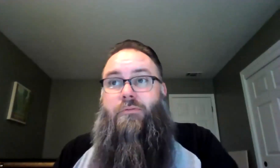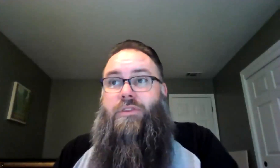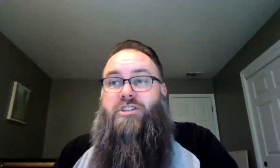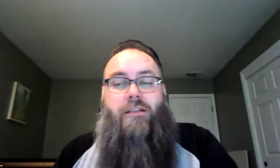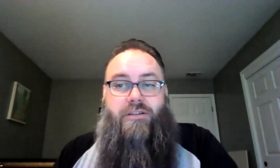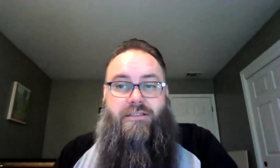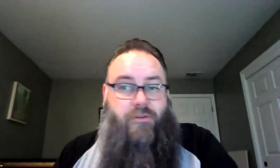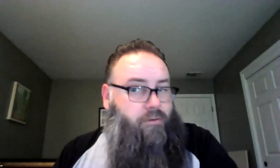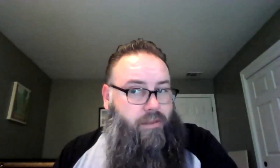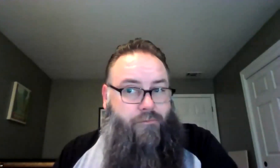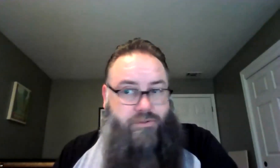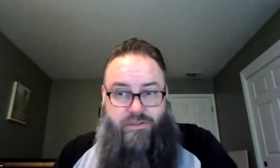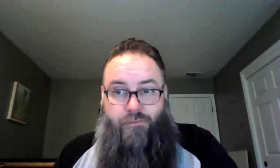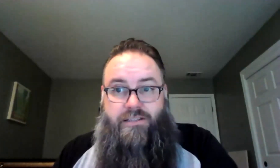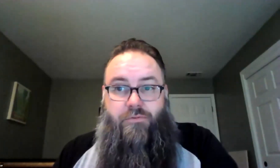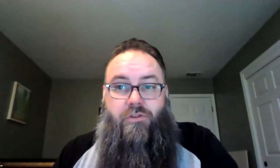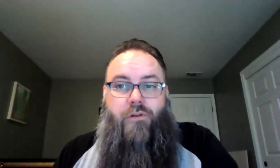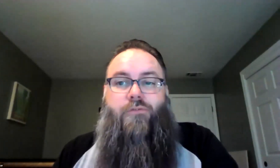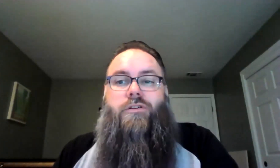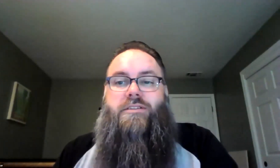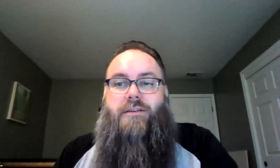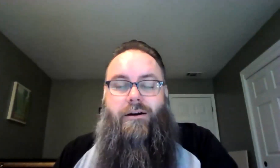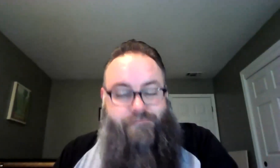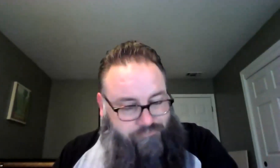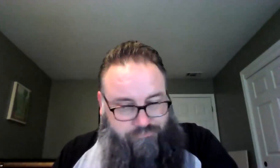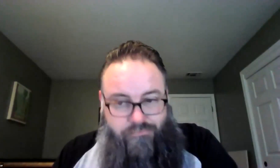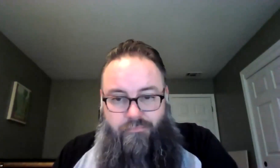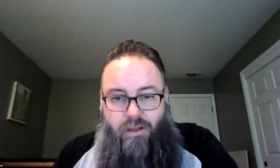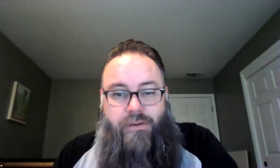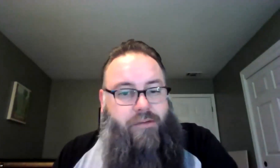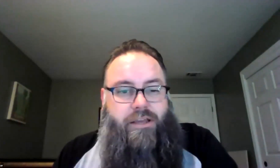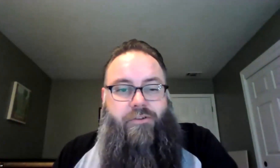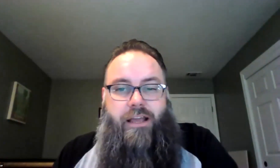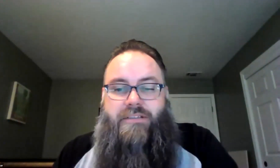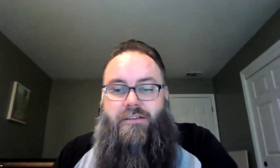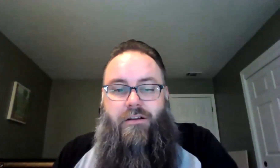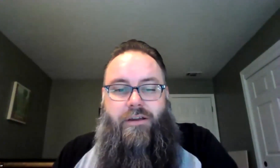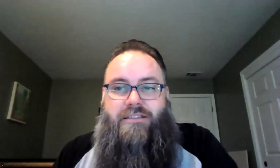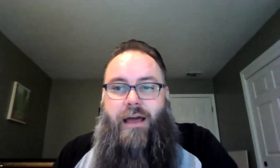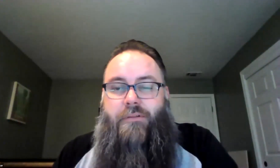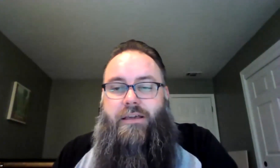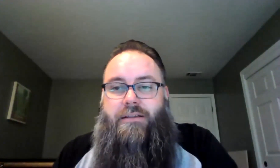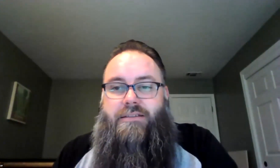being said, with the challenges that folks are facing with the workforce, being able to get your names